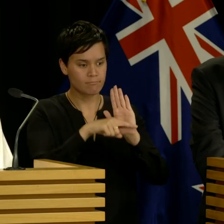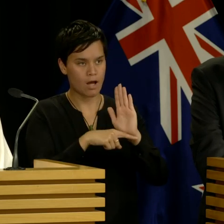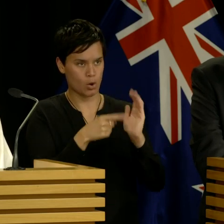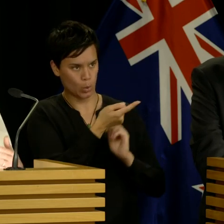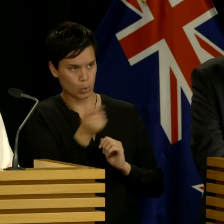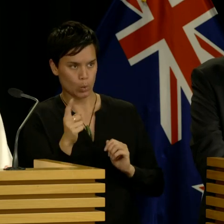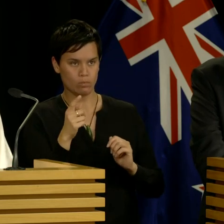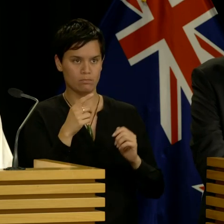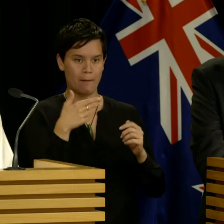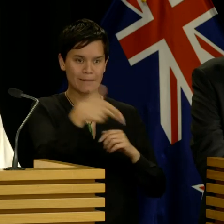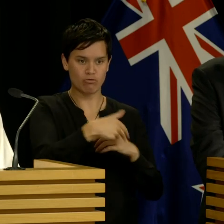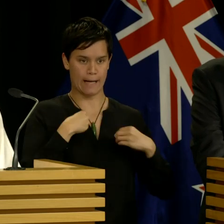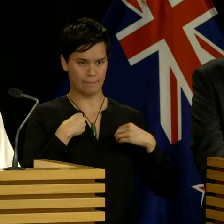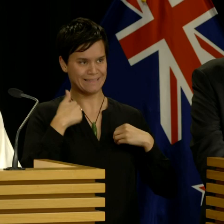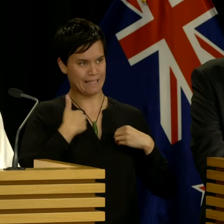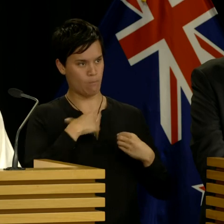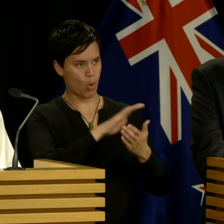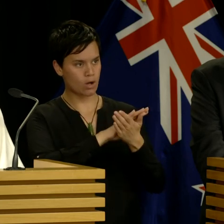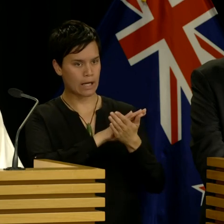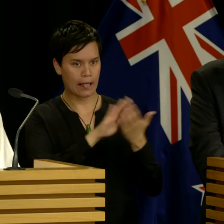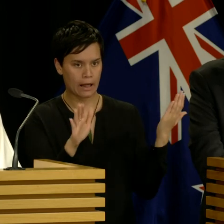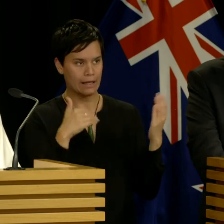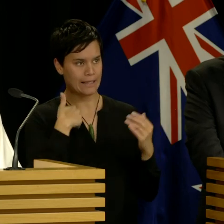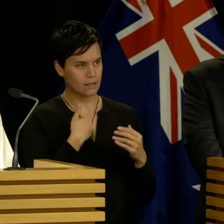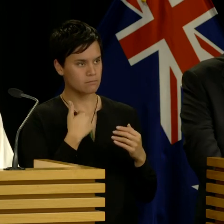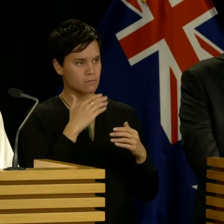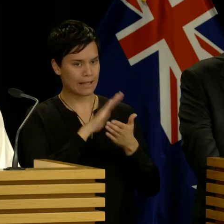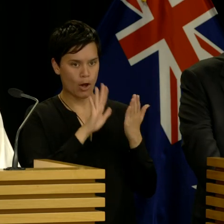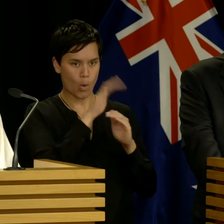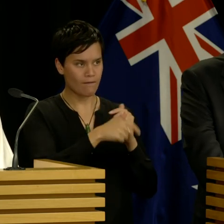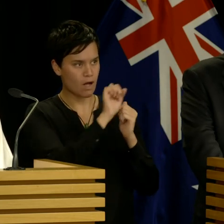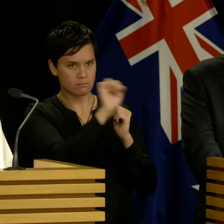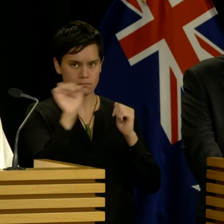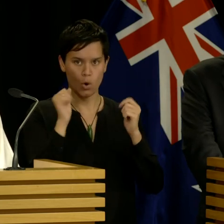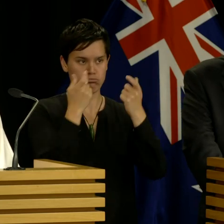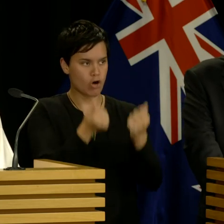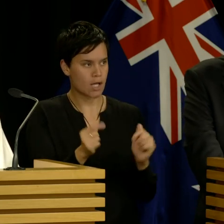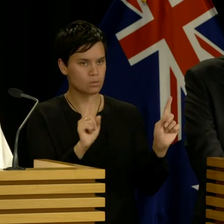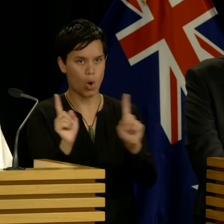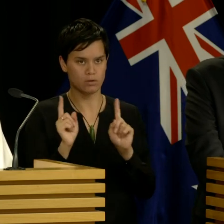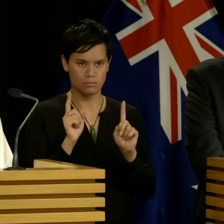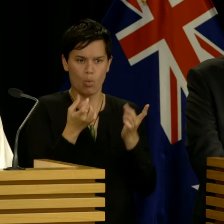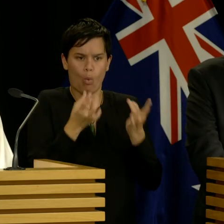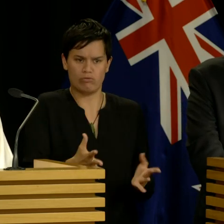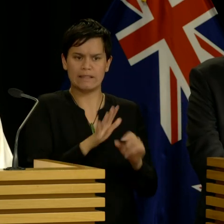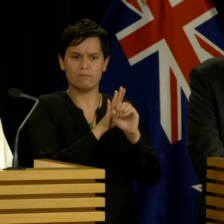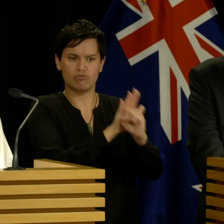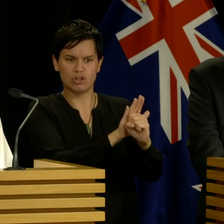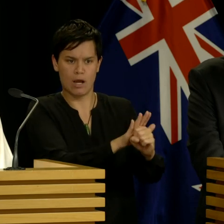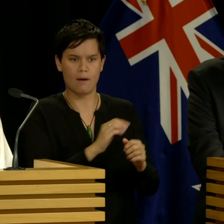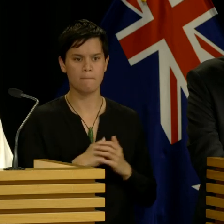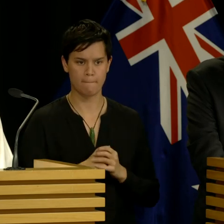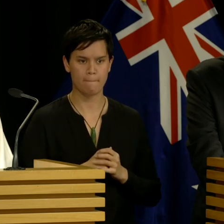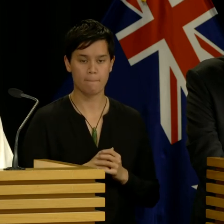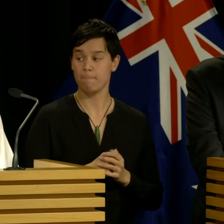at the pump. That's work we already identified through the Commerce Commission is already underway. Are you prepared to put pressure on, though, if